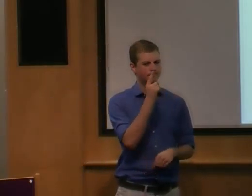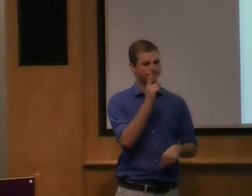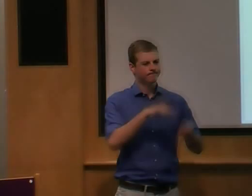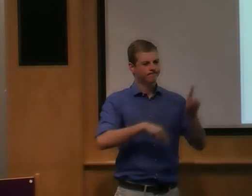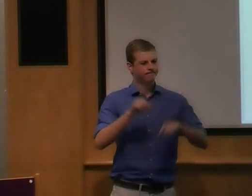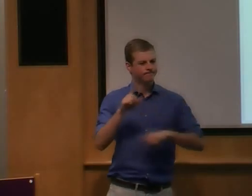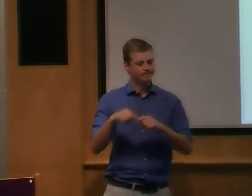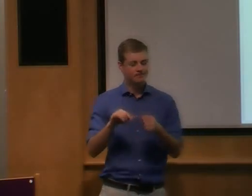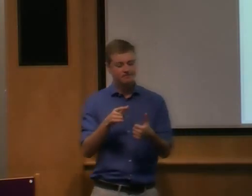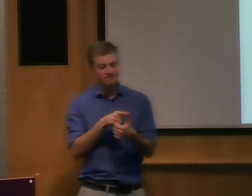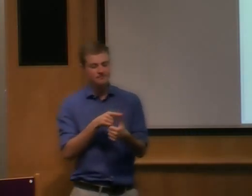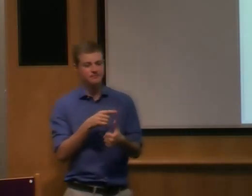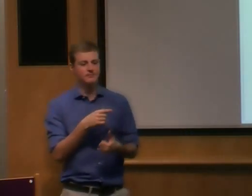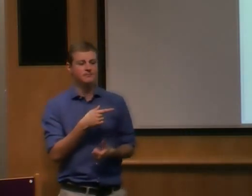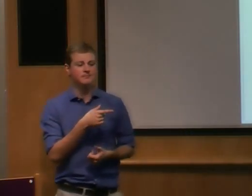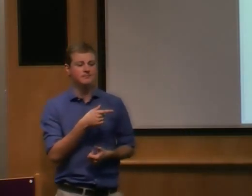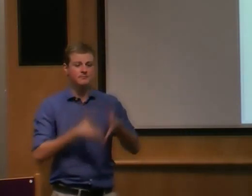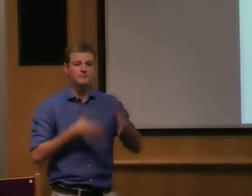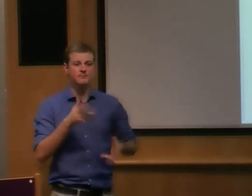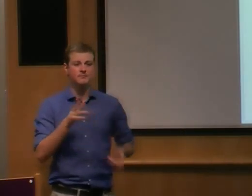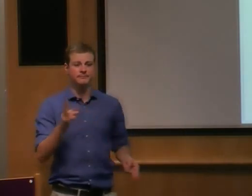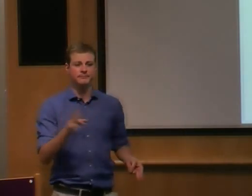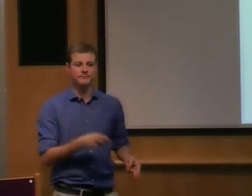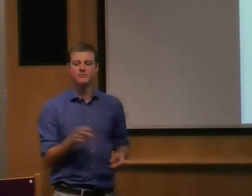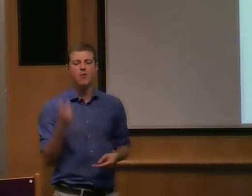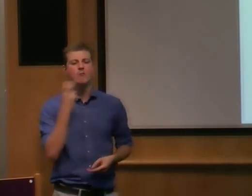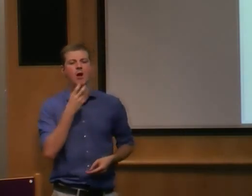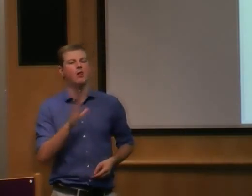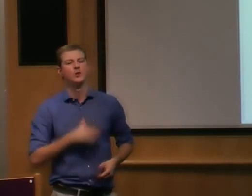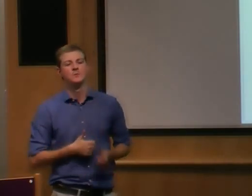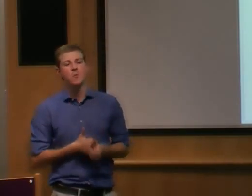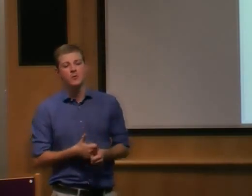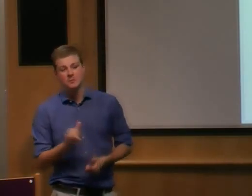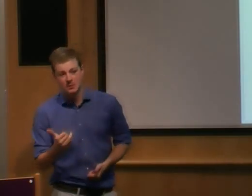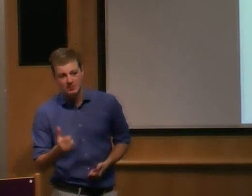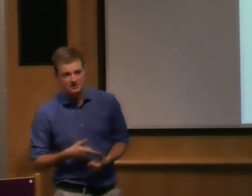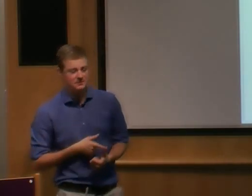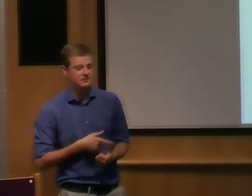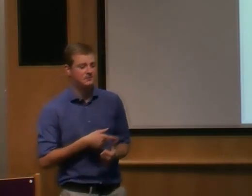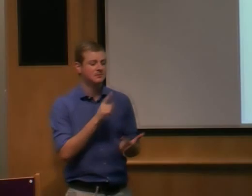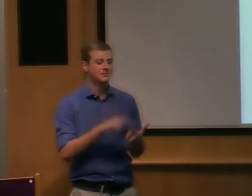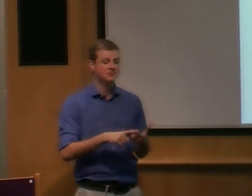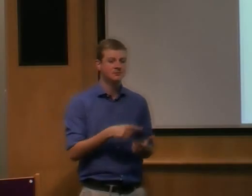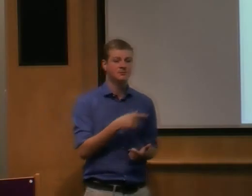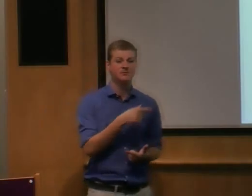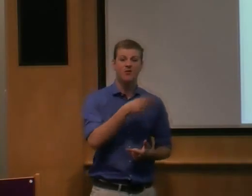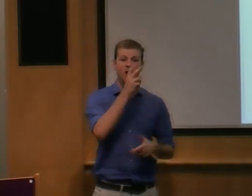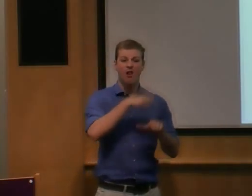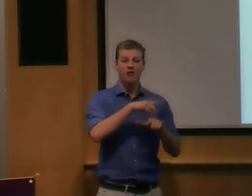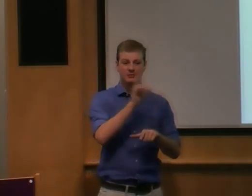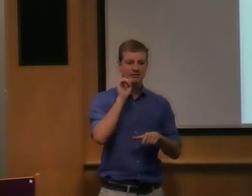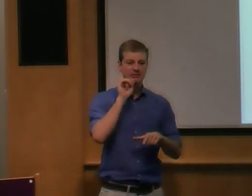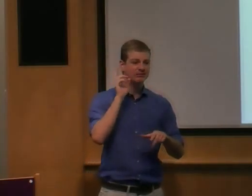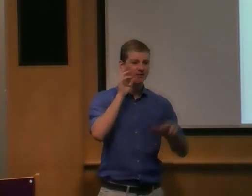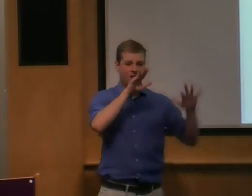we said, what are the reasons for that? And there are many factors. It could be that the level of education they've had and their lack of sign language means